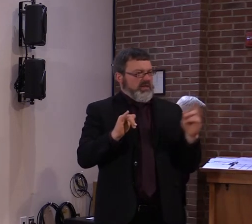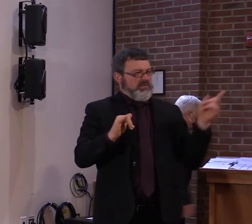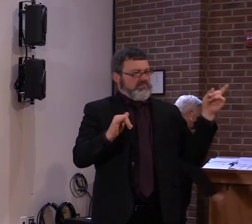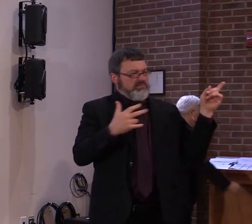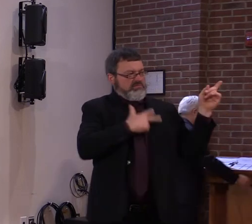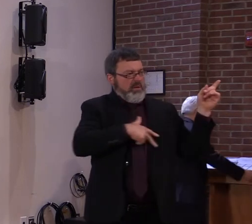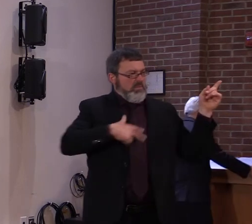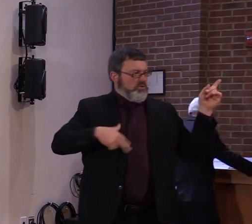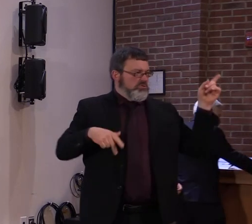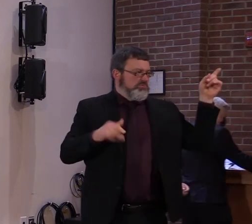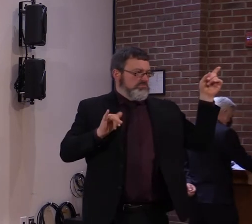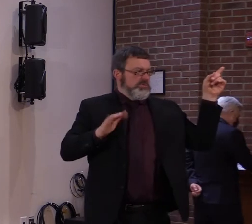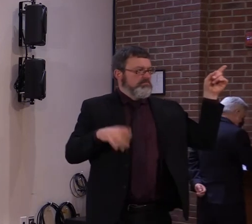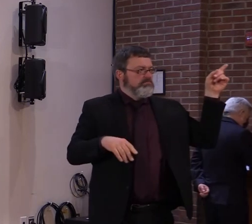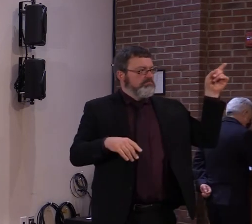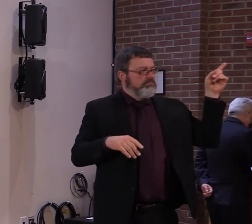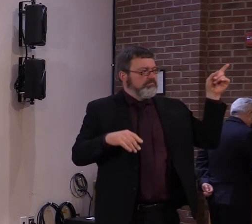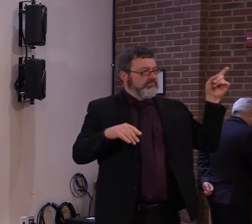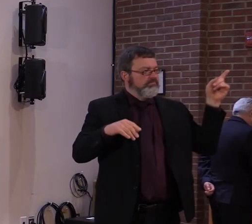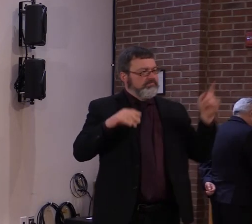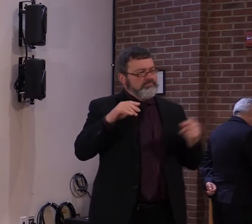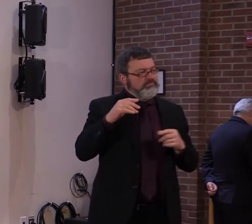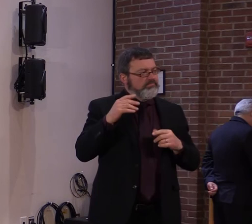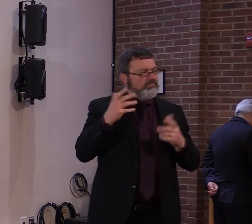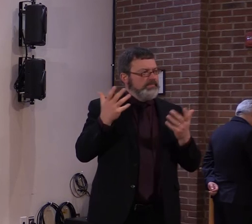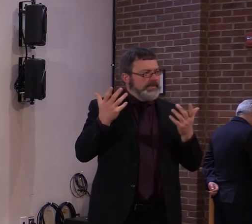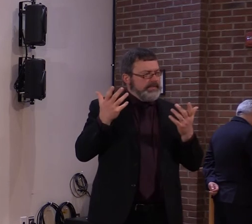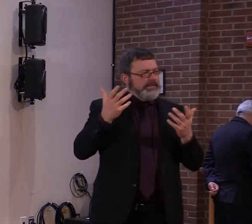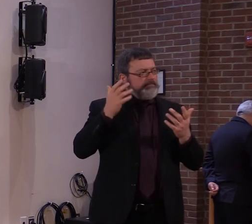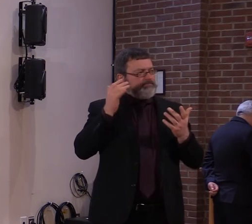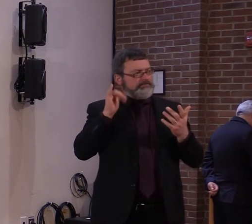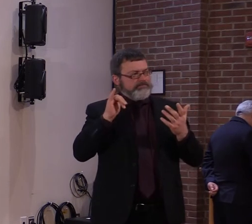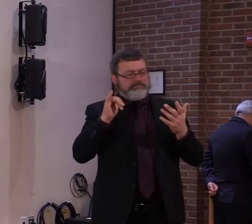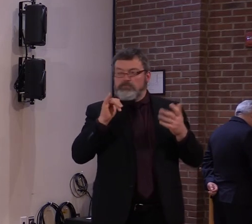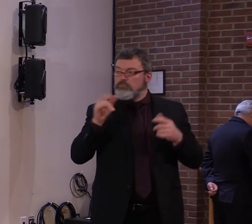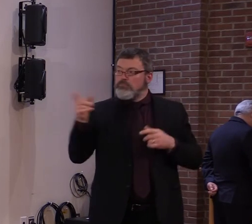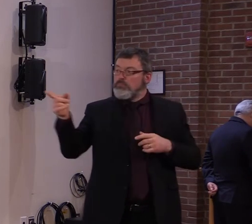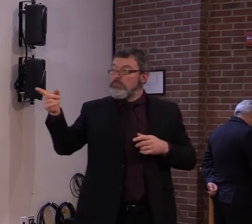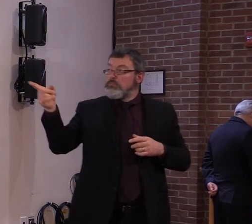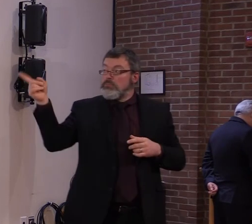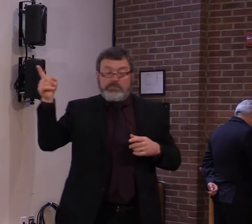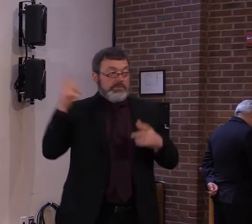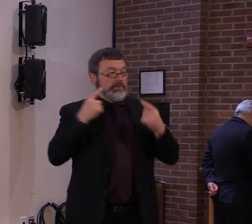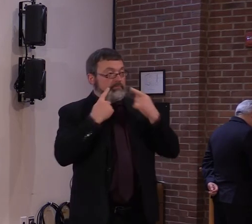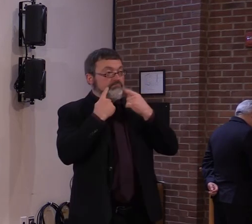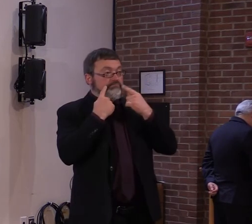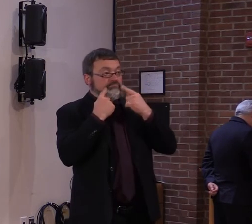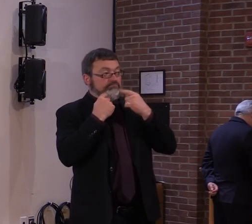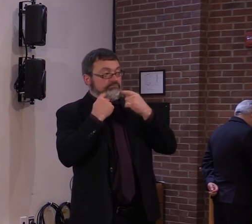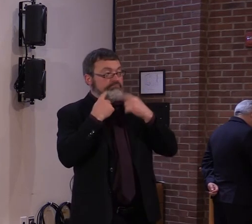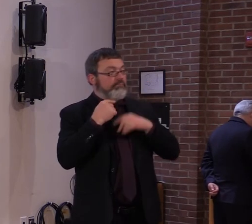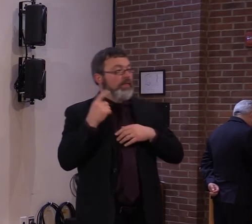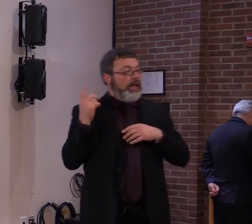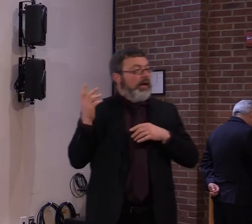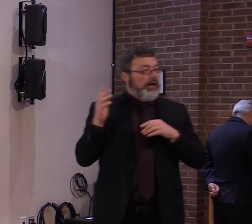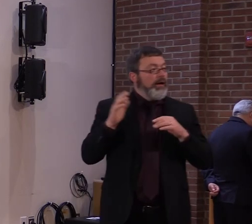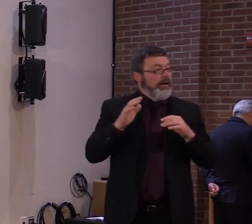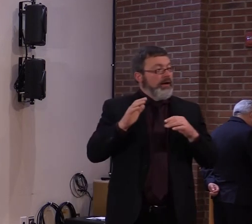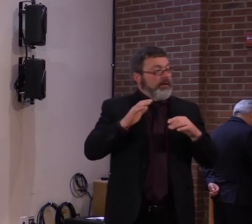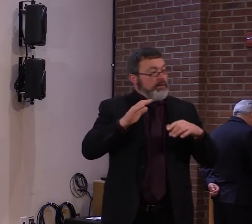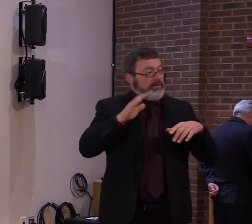with the charts and graphs that I've seen regarding mask wearing and spikes after the mask wearing